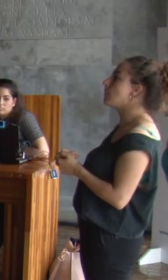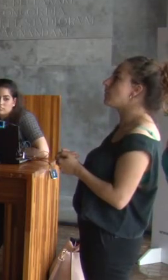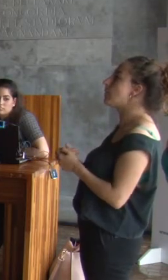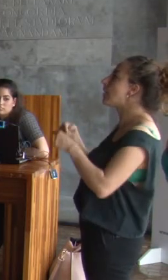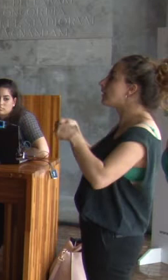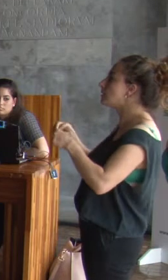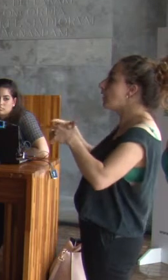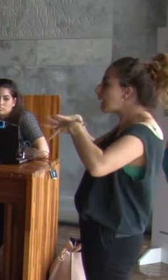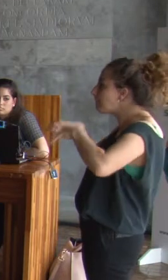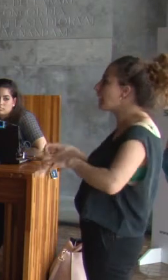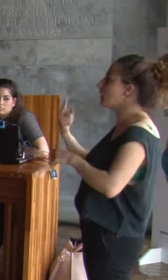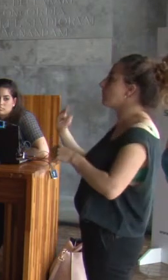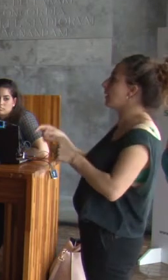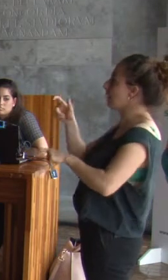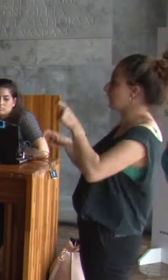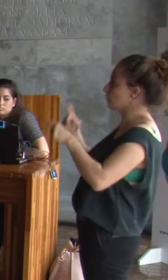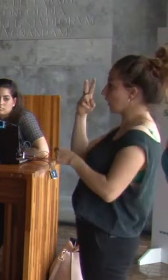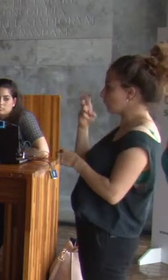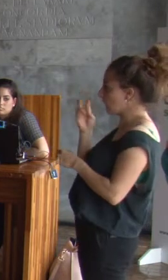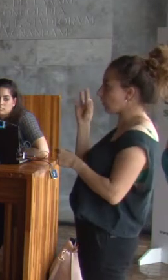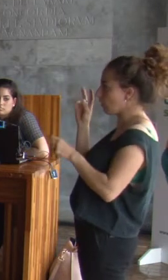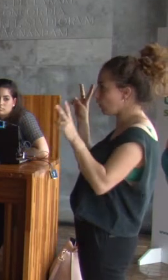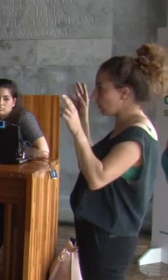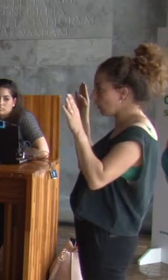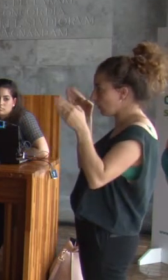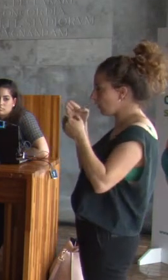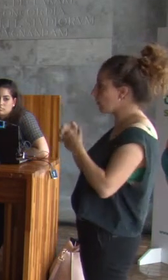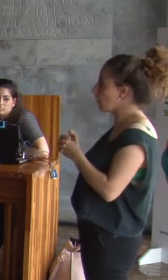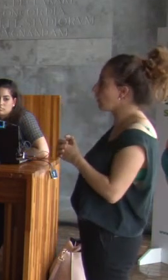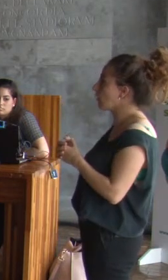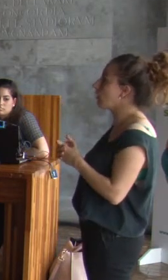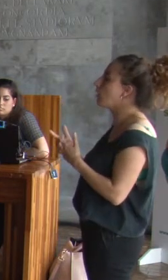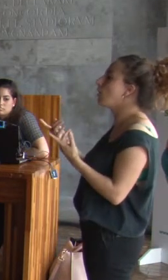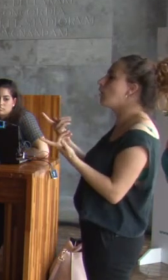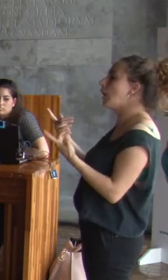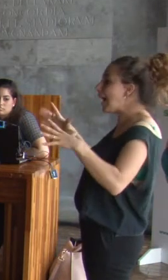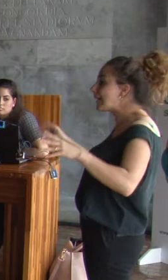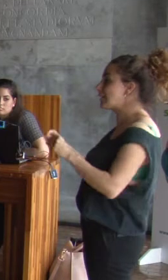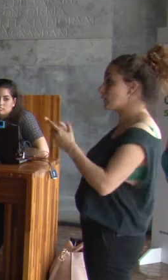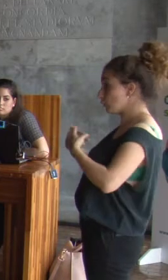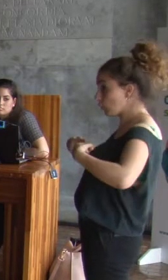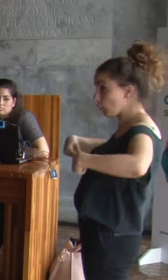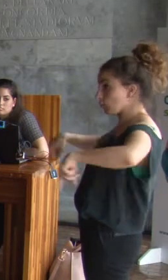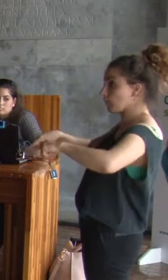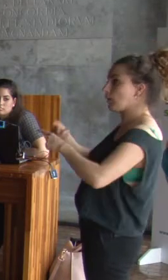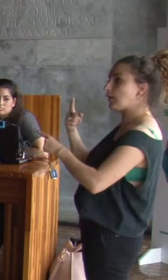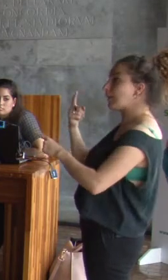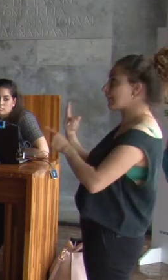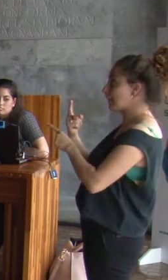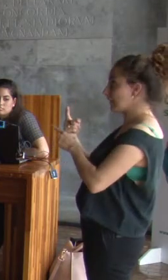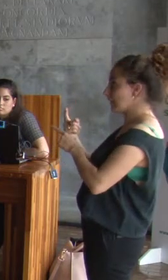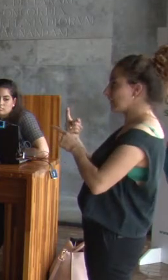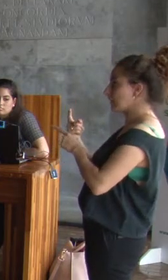who may be blind or vision impaired, you want to make sure that at the beginning of a meeting, everybody knows you're there. So